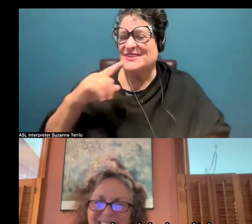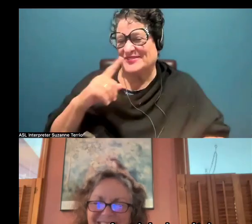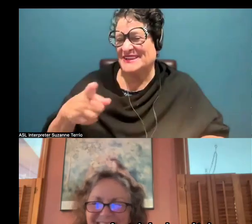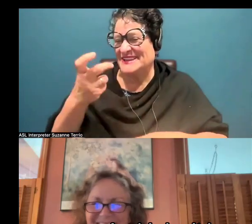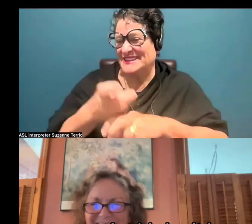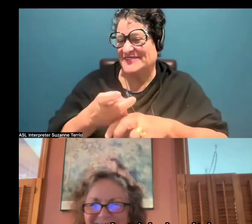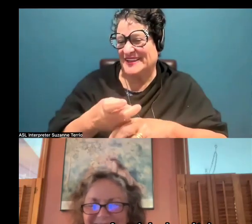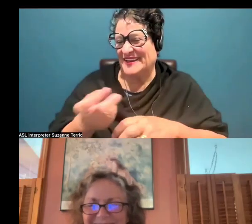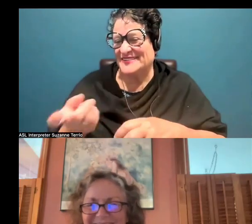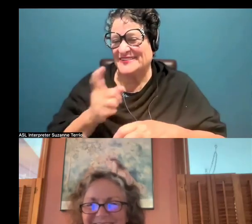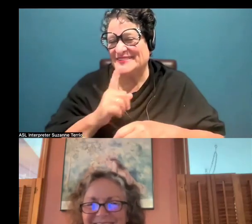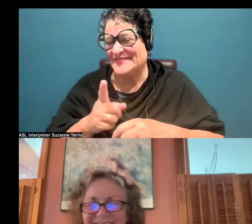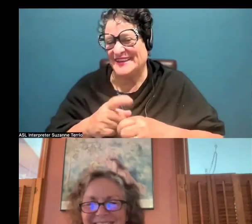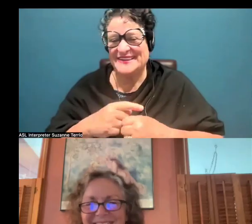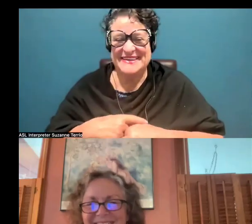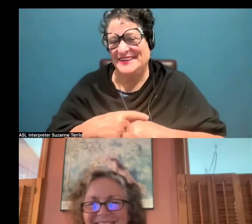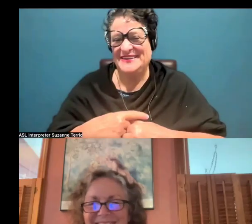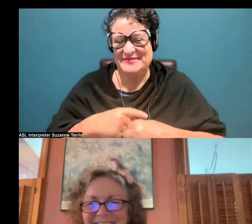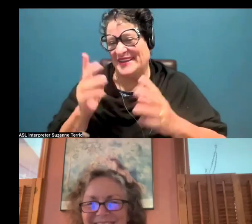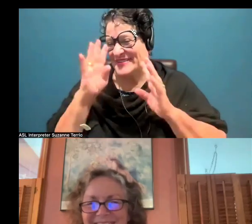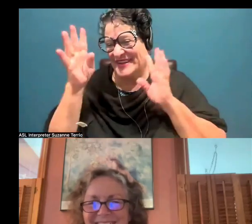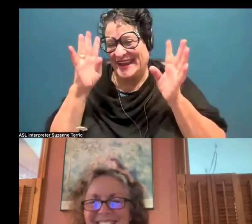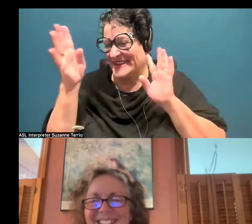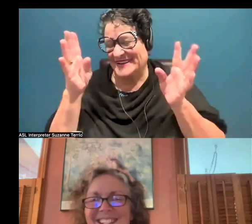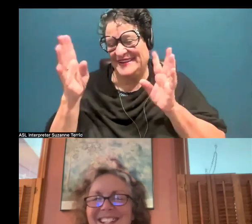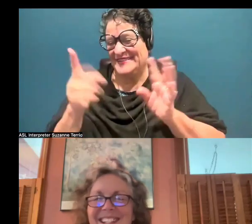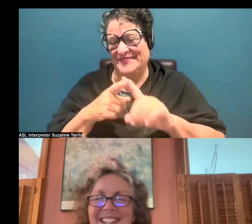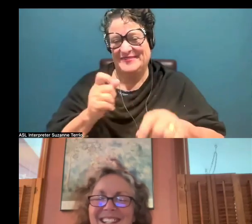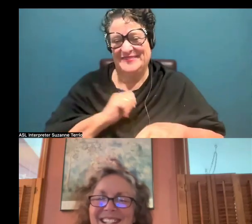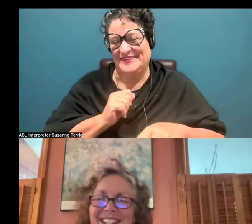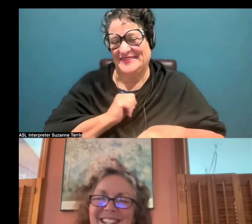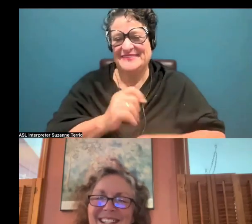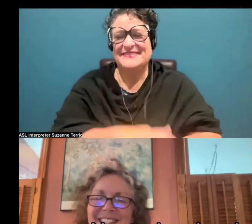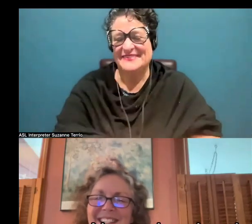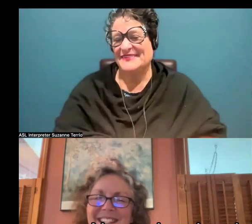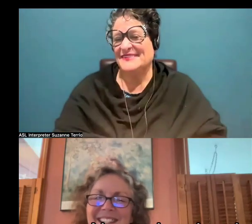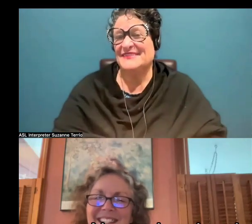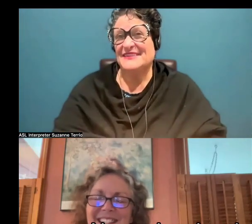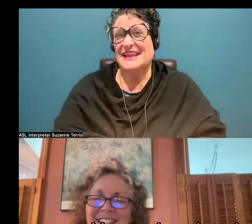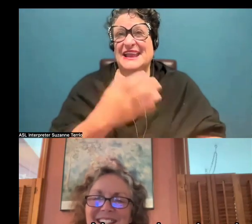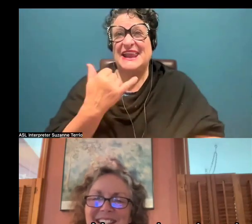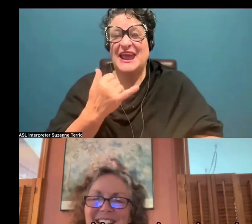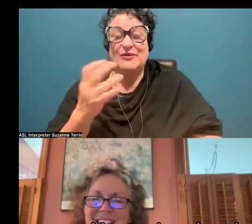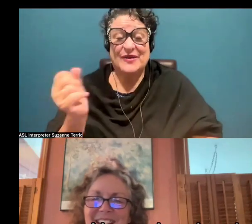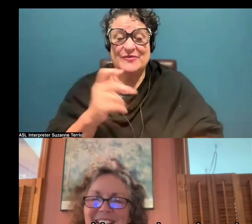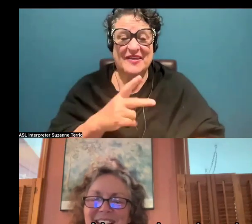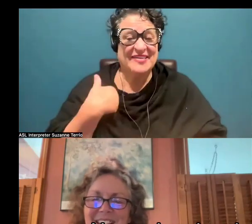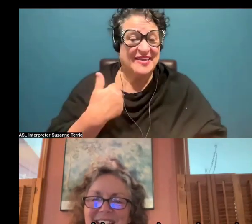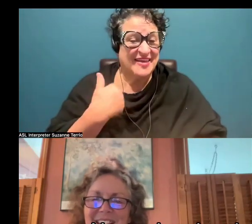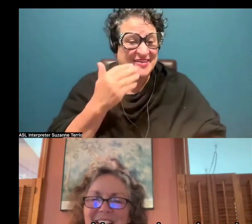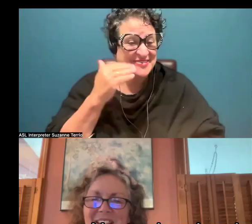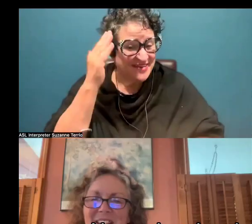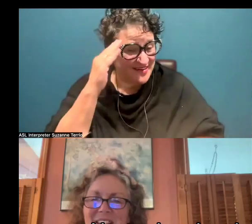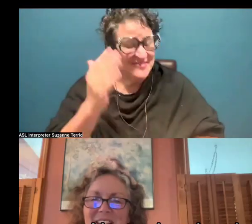difficult and it was a problem I created uh, entirely for myself. mhm, But now when I go back to young adult, having done that,